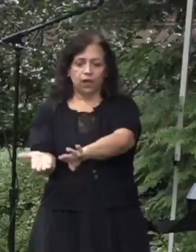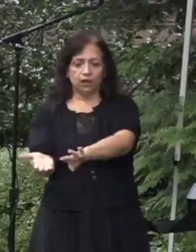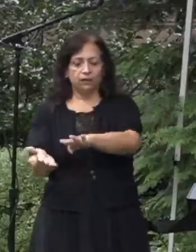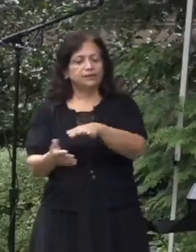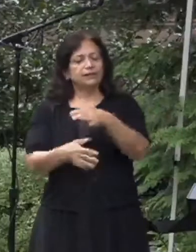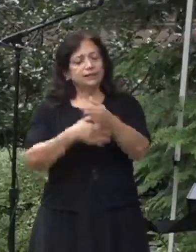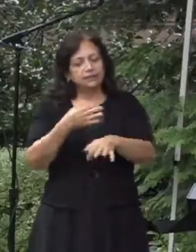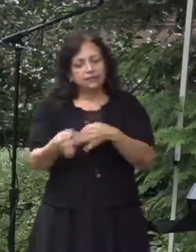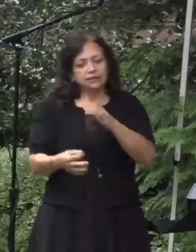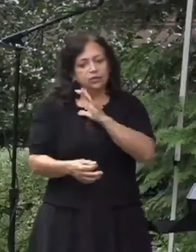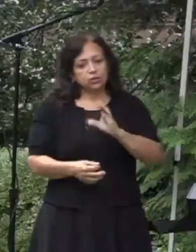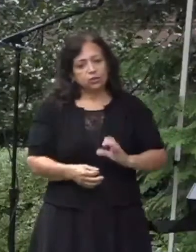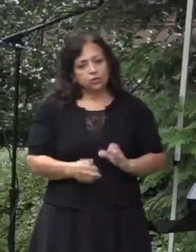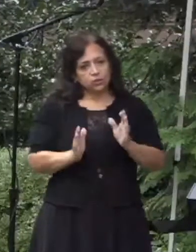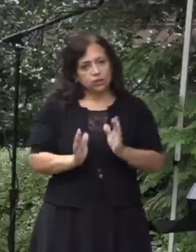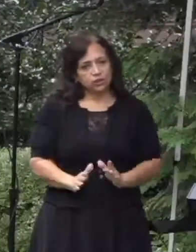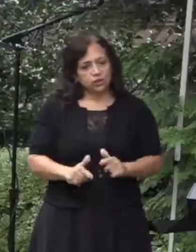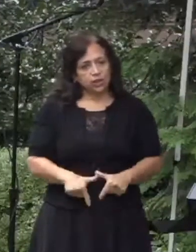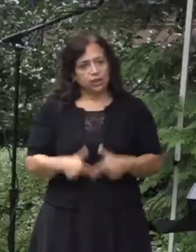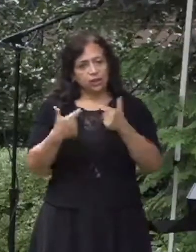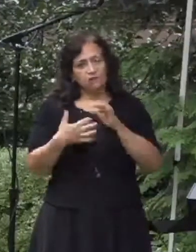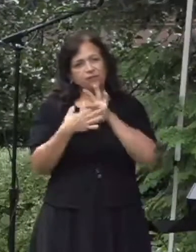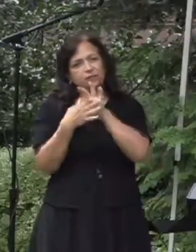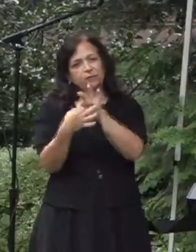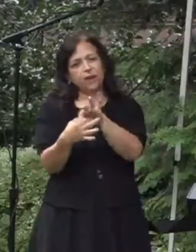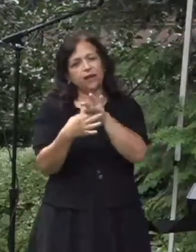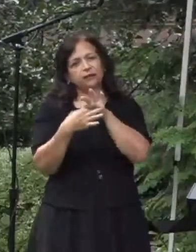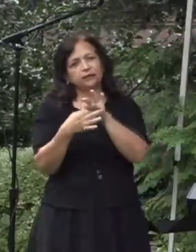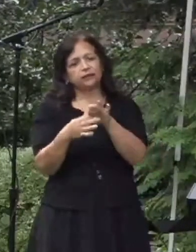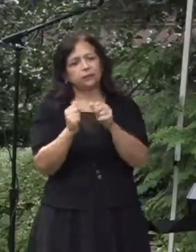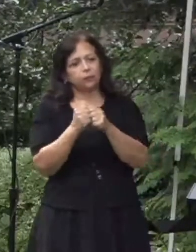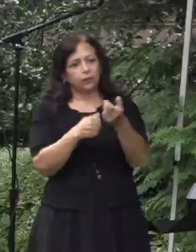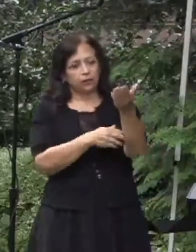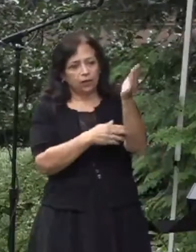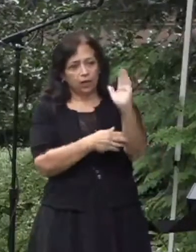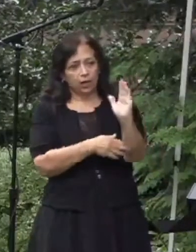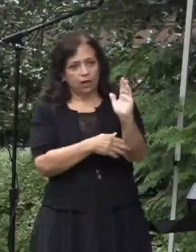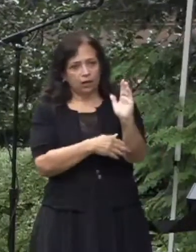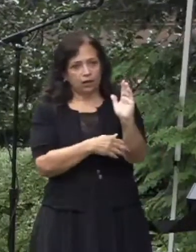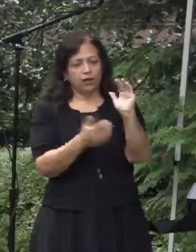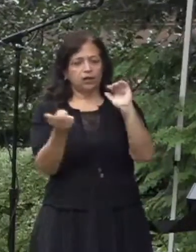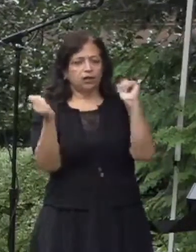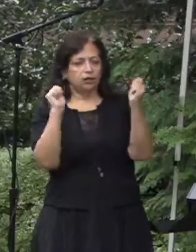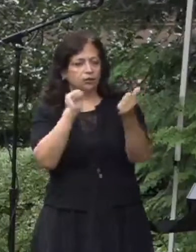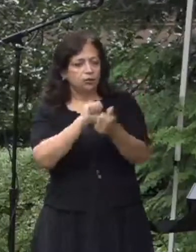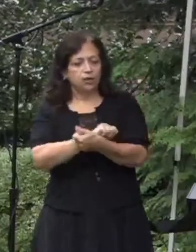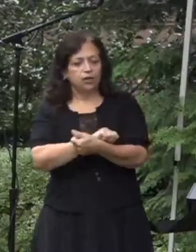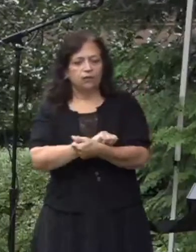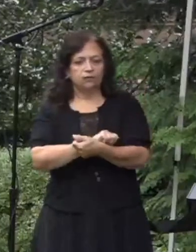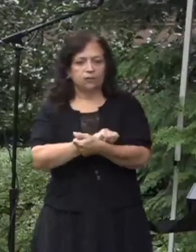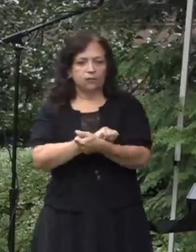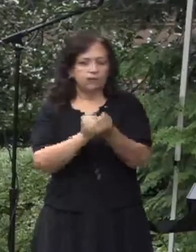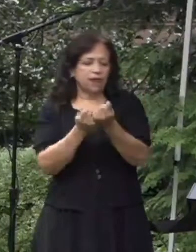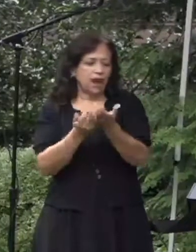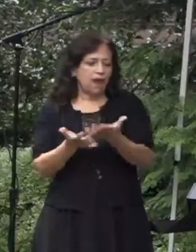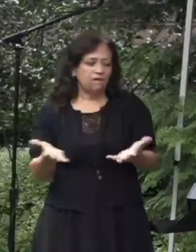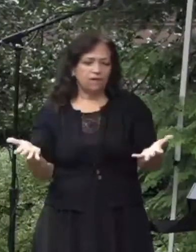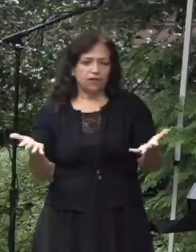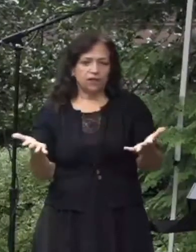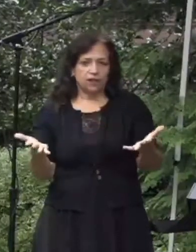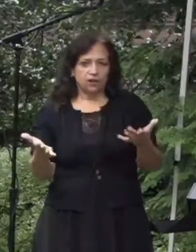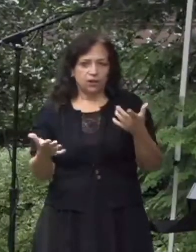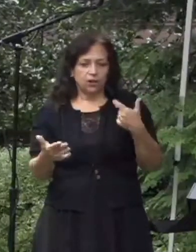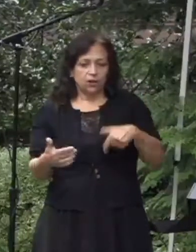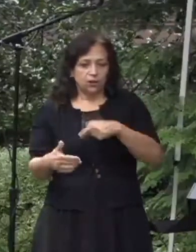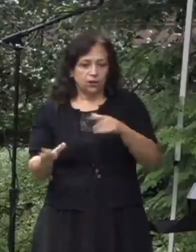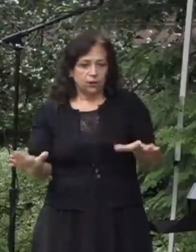the Christian life is about a relationship with God that transforms everything we